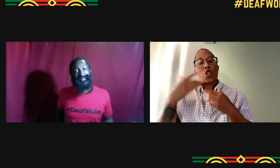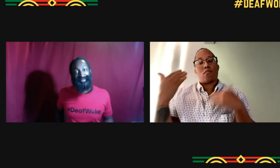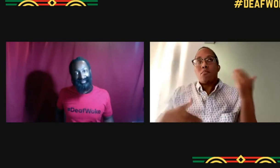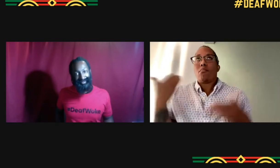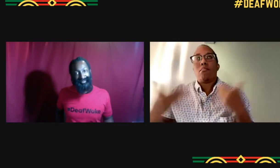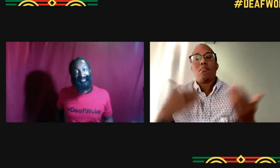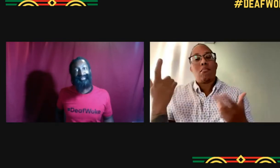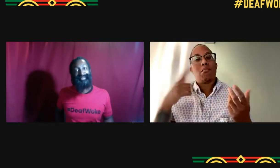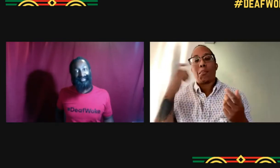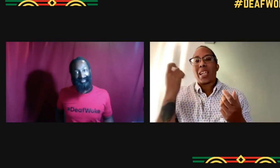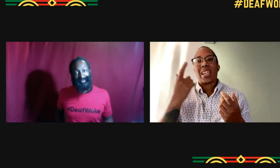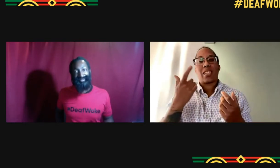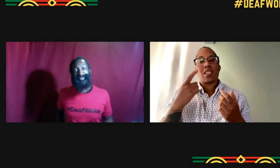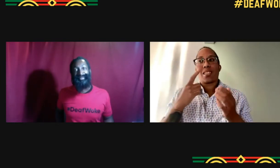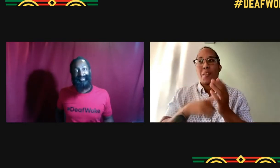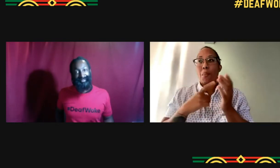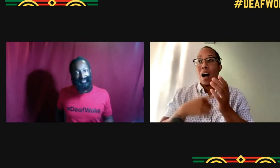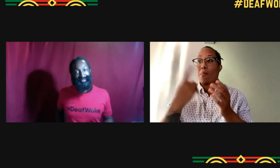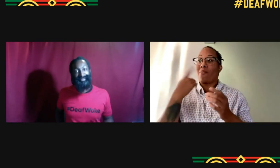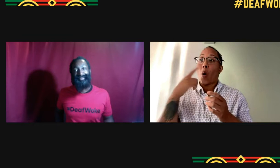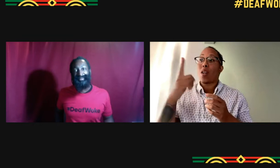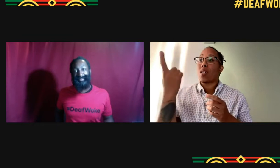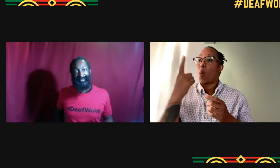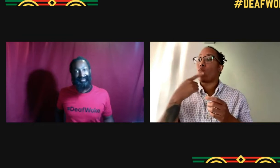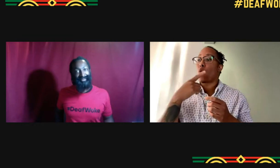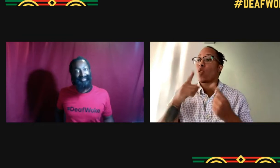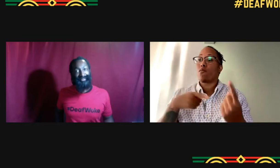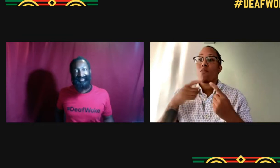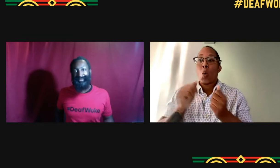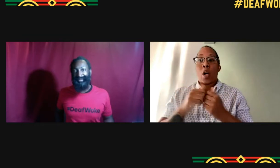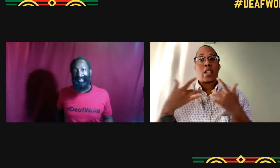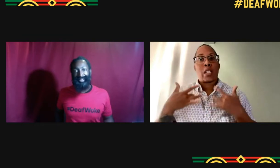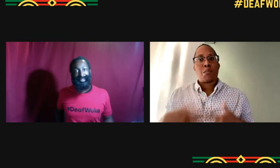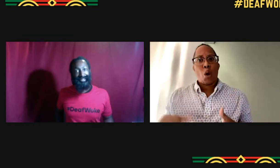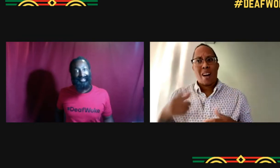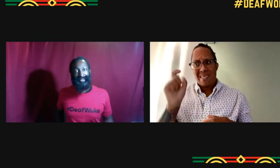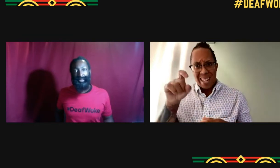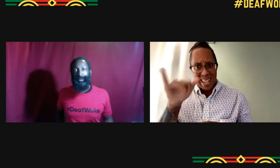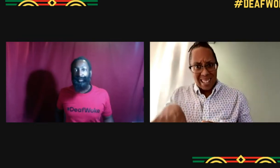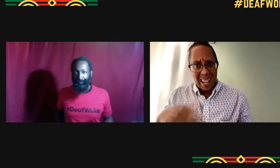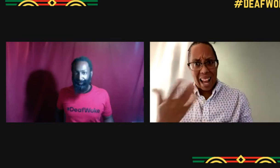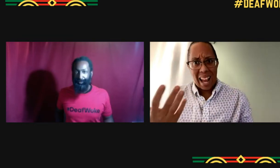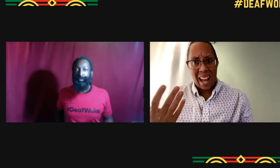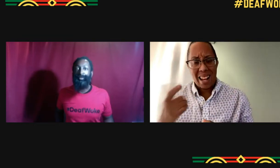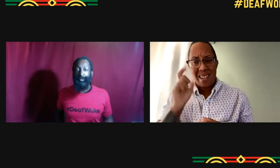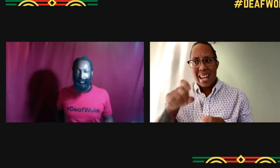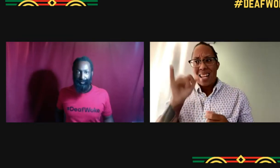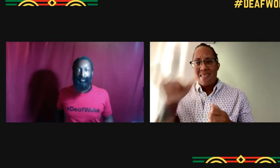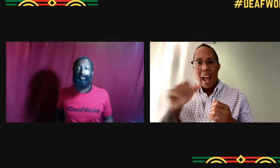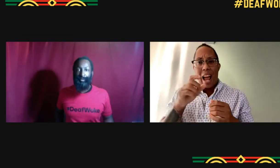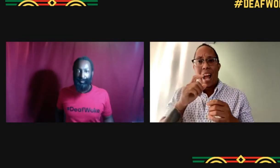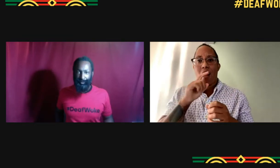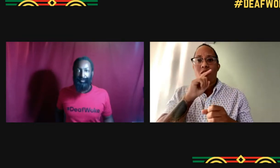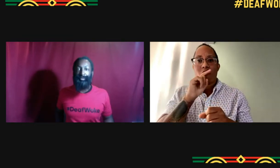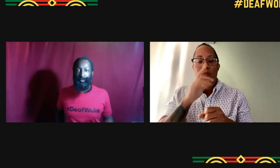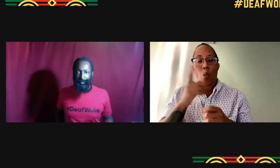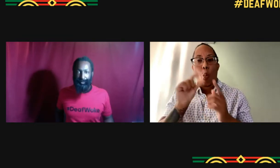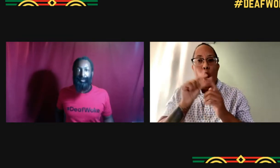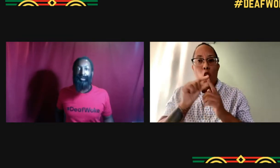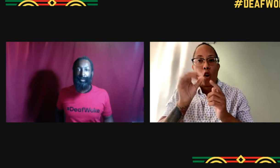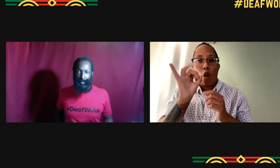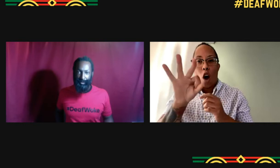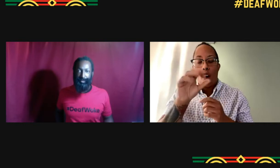mantras. And it helps me keep moving. Because sometimes, you know, for someone who struggles with depression, you need that.